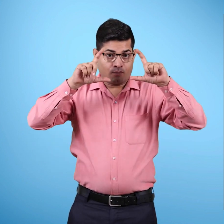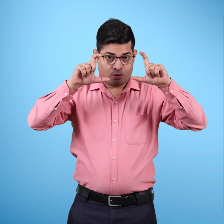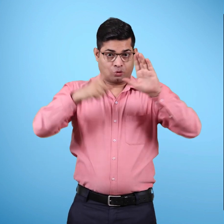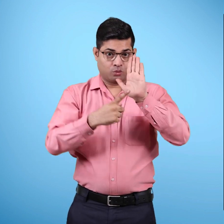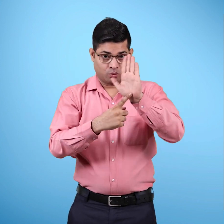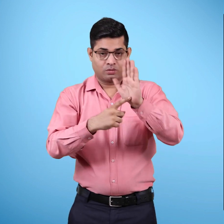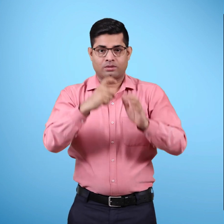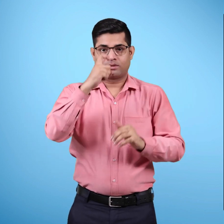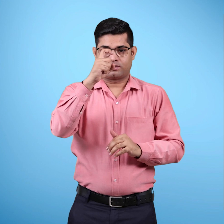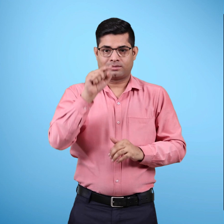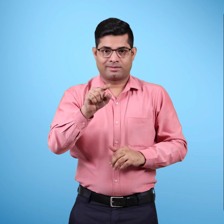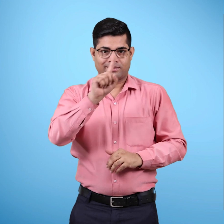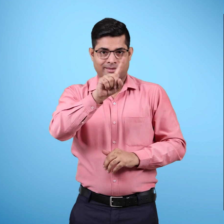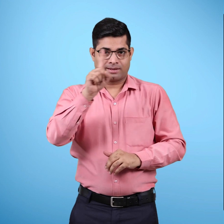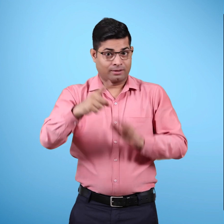as shown in figure 7.11.